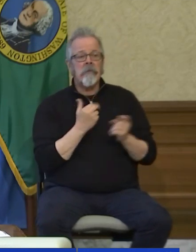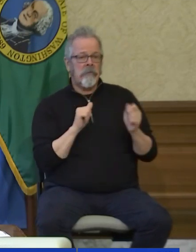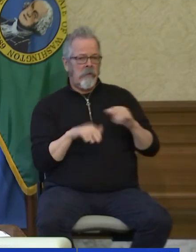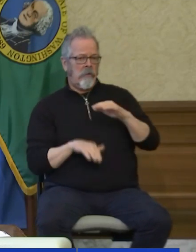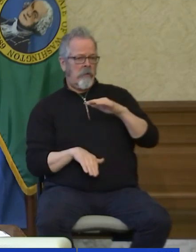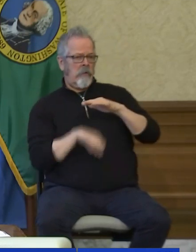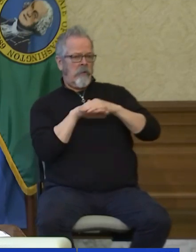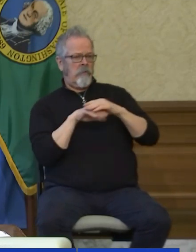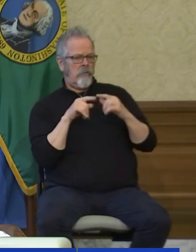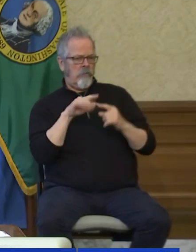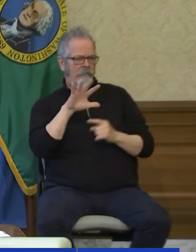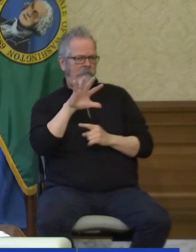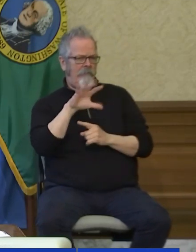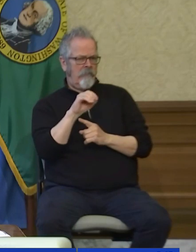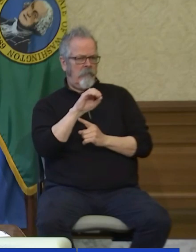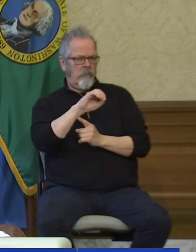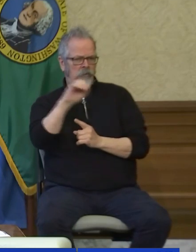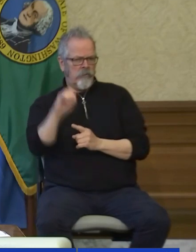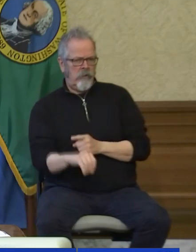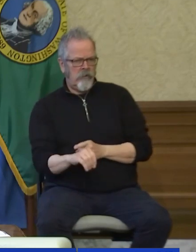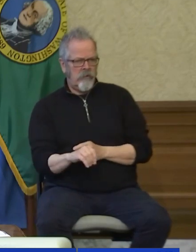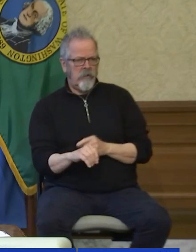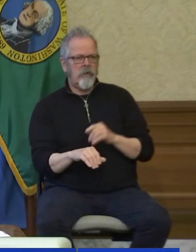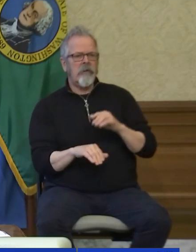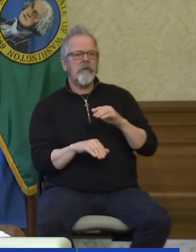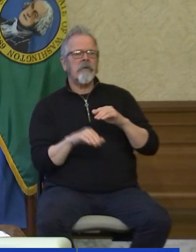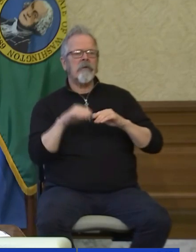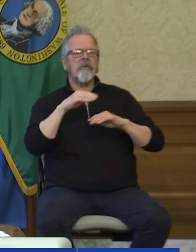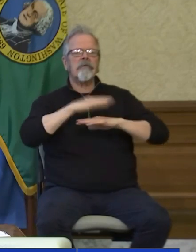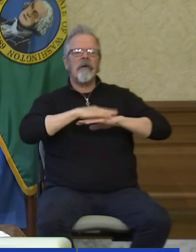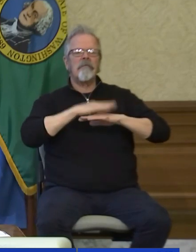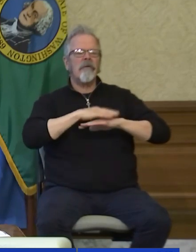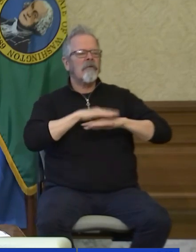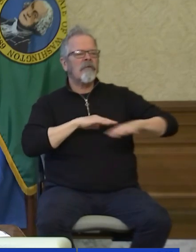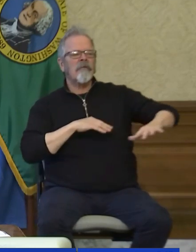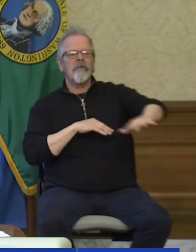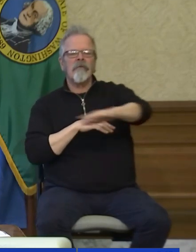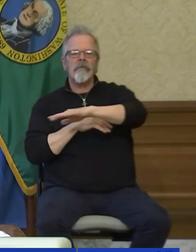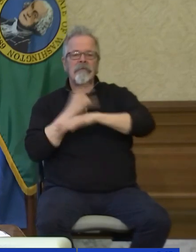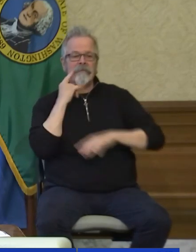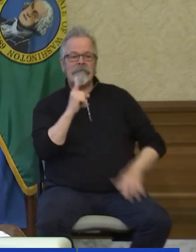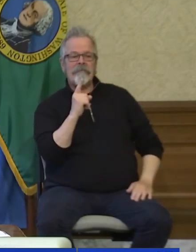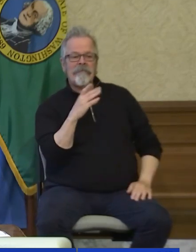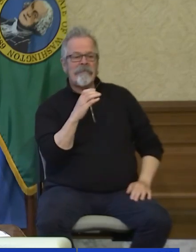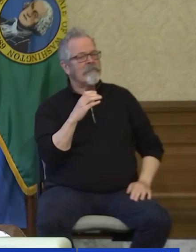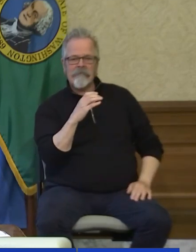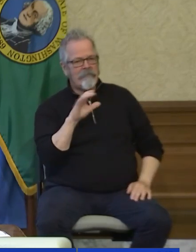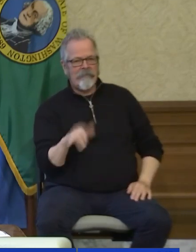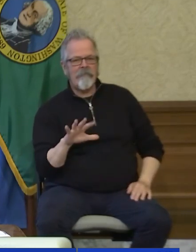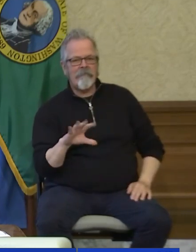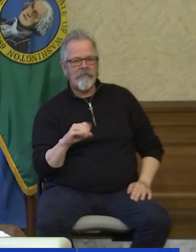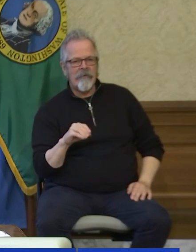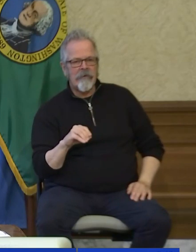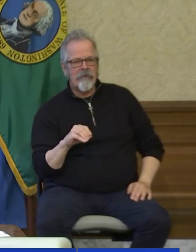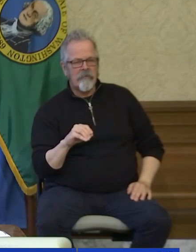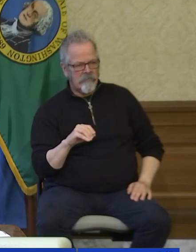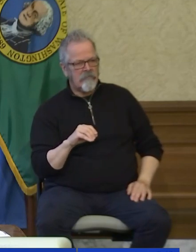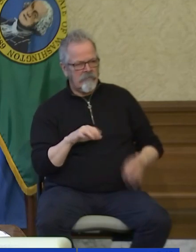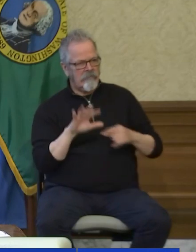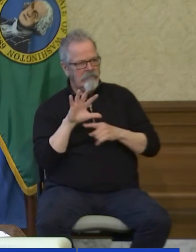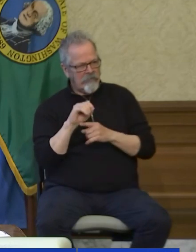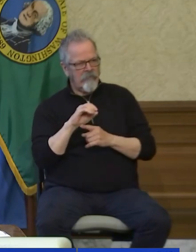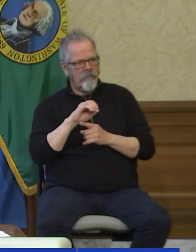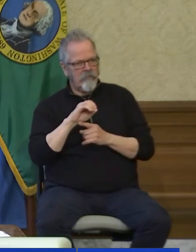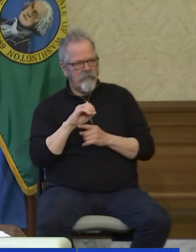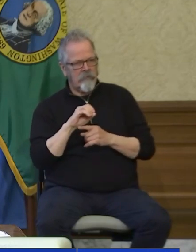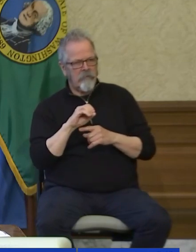a table size no larger than 5. Some professional services and offices could open as well,